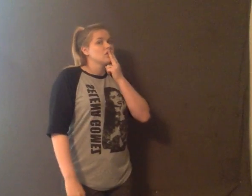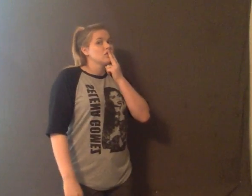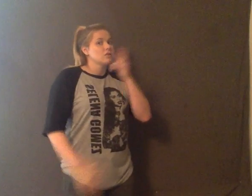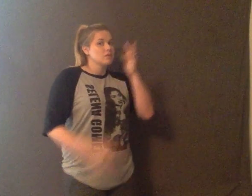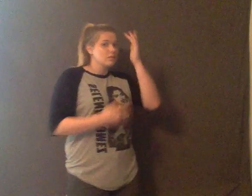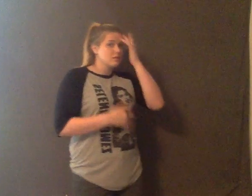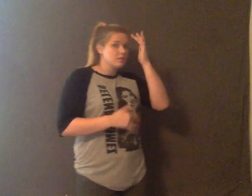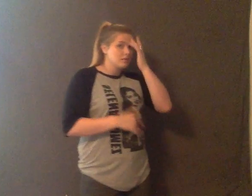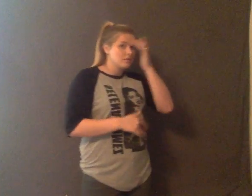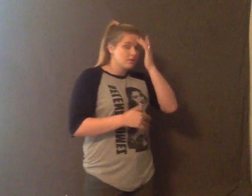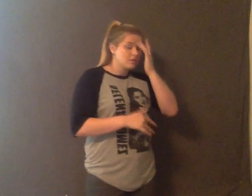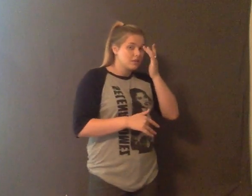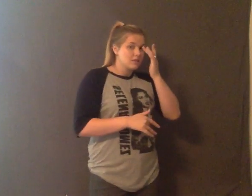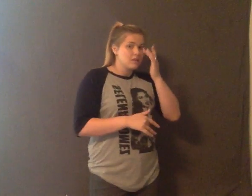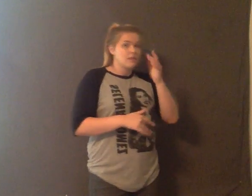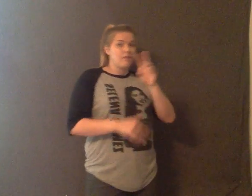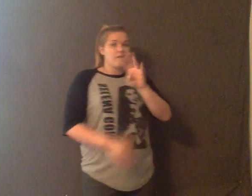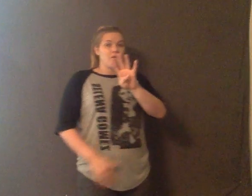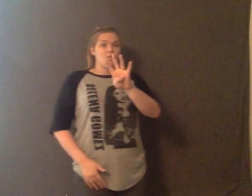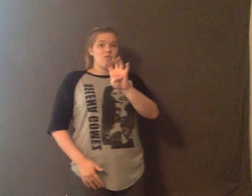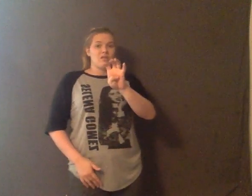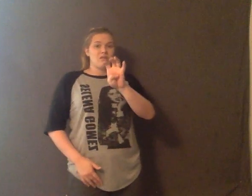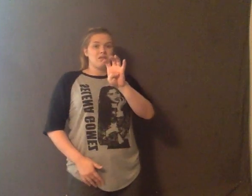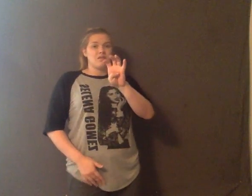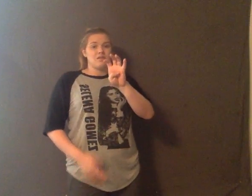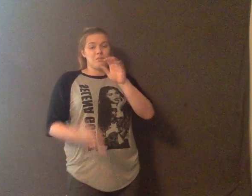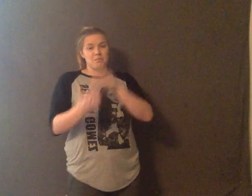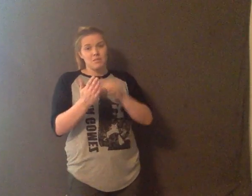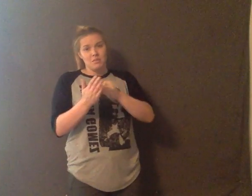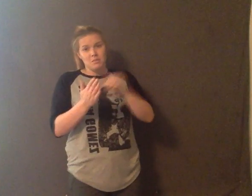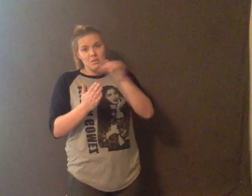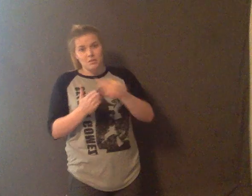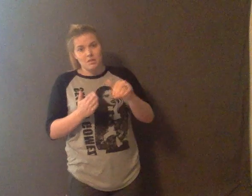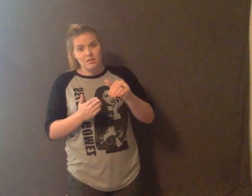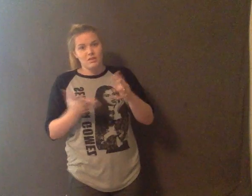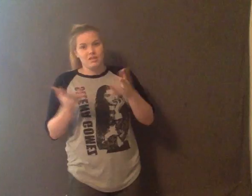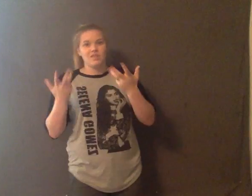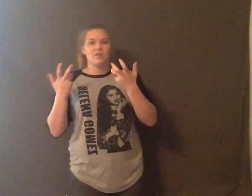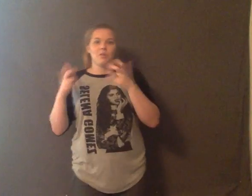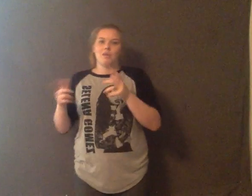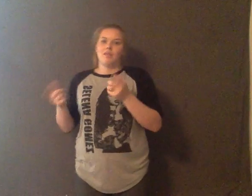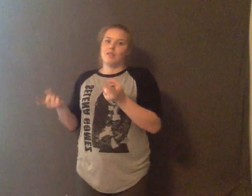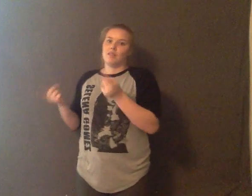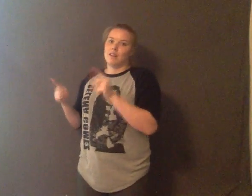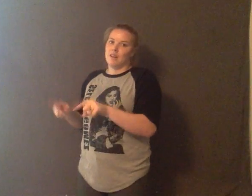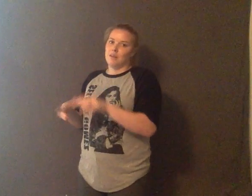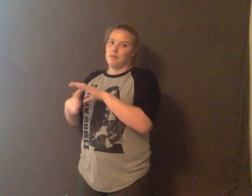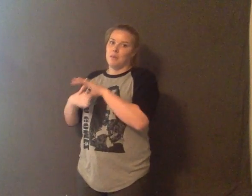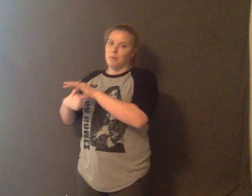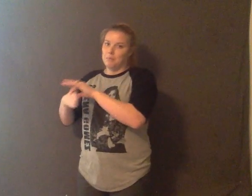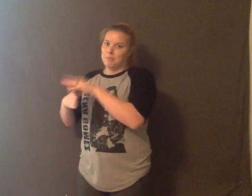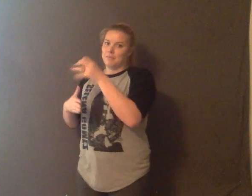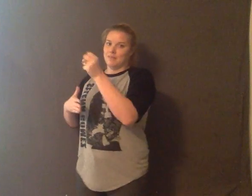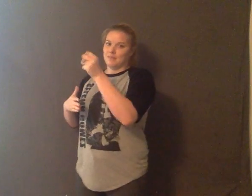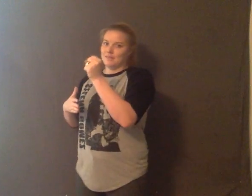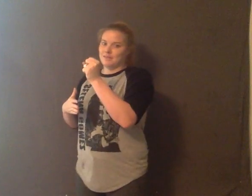Medicaid programs. Cheeseburger laws proponents say, we don't want to see the same kind of thing happen to the meat and dairy industries. The fact that these